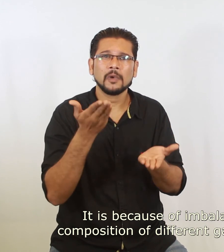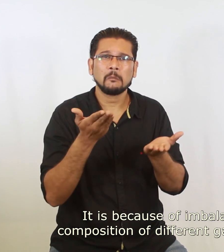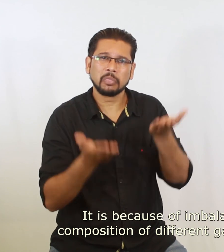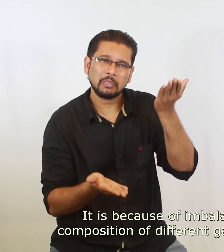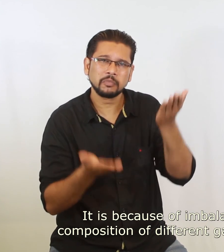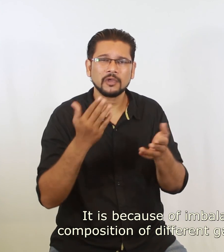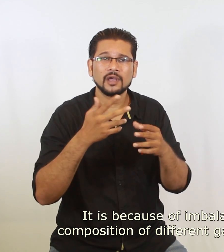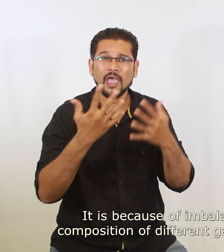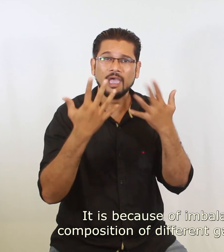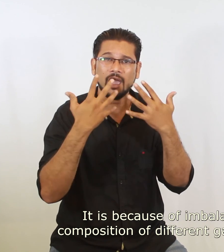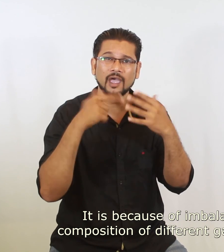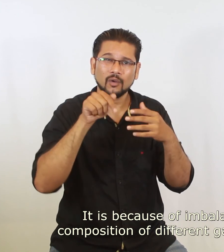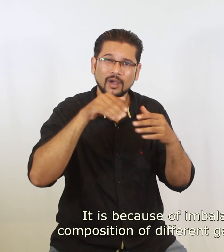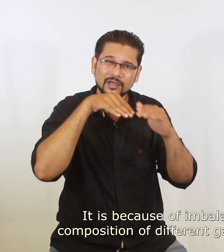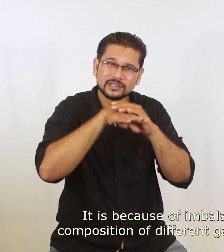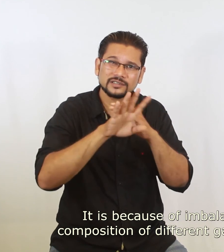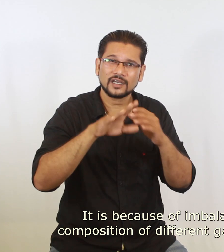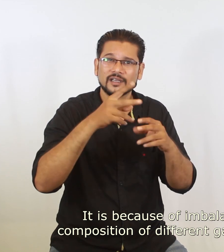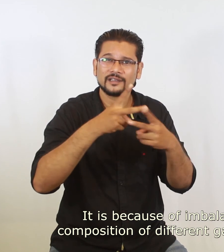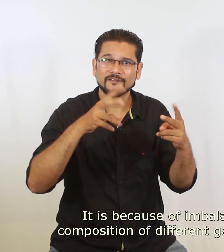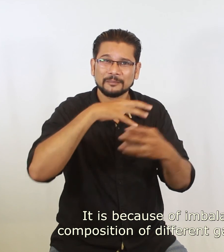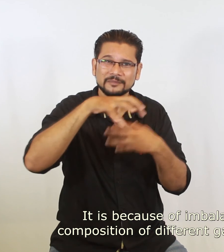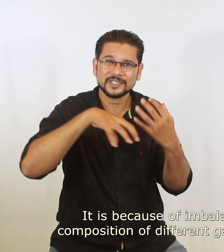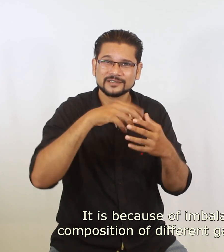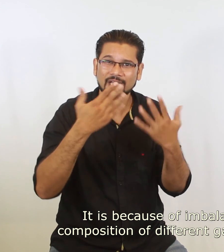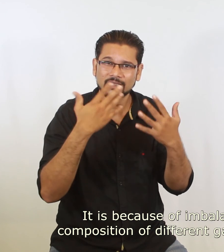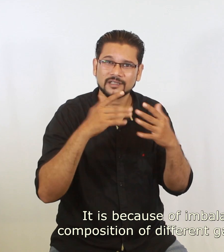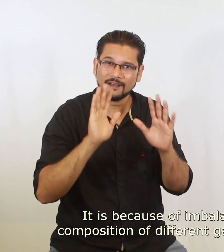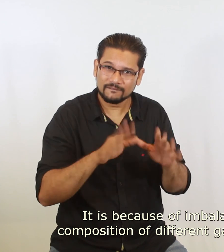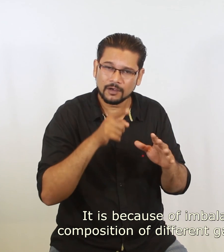It is because of the imbalance in the composition of different gases in the air.